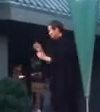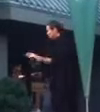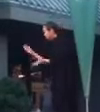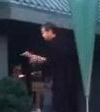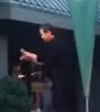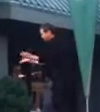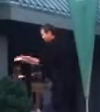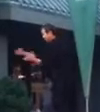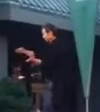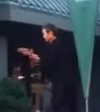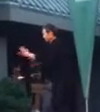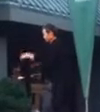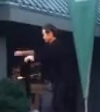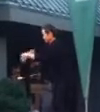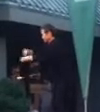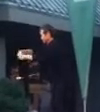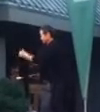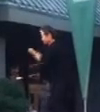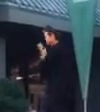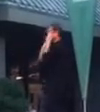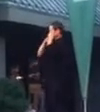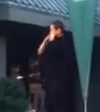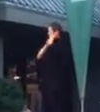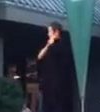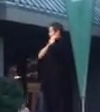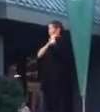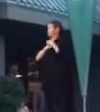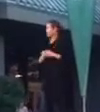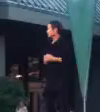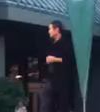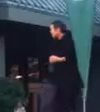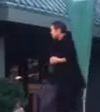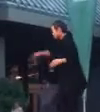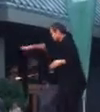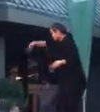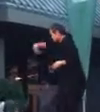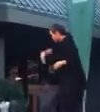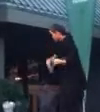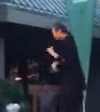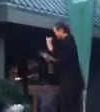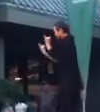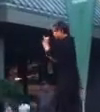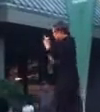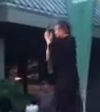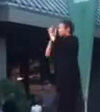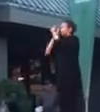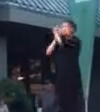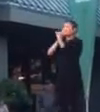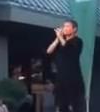Okay. So he packed all his belongings, wrapped them up, put them over his shoulder. Well, come, follow